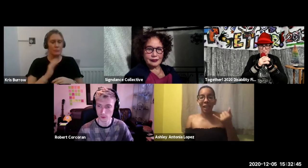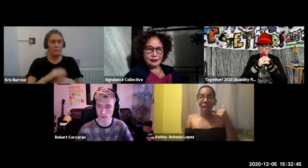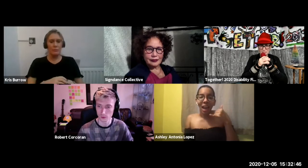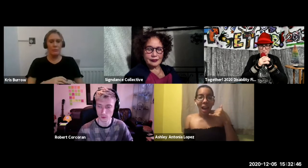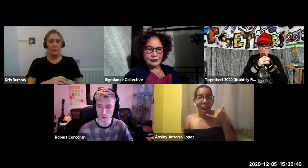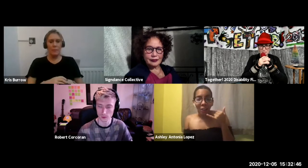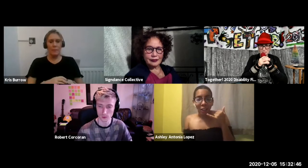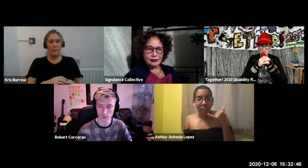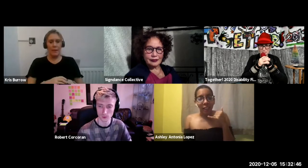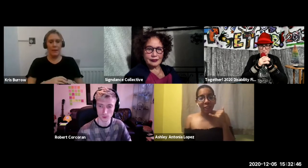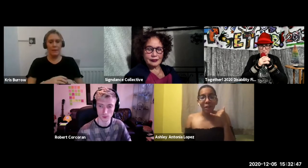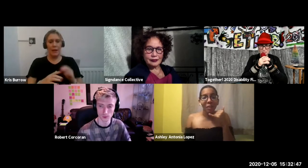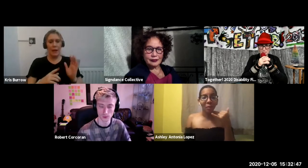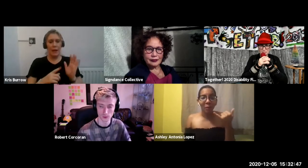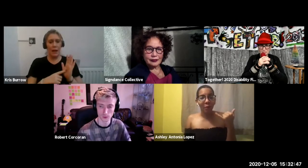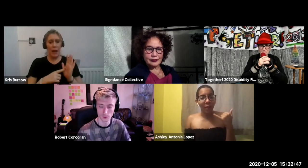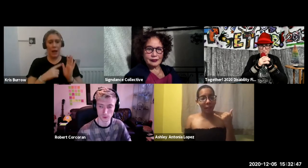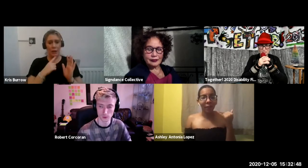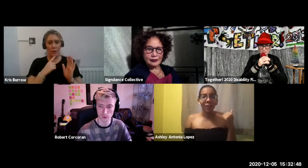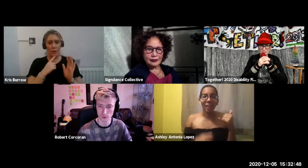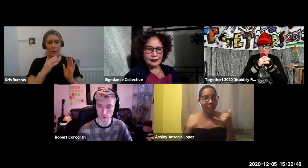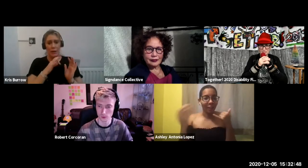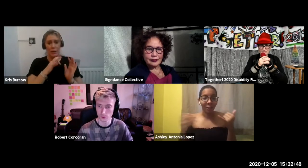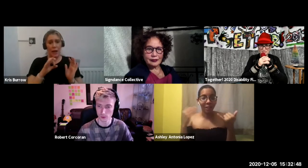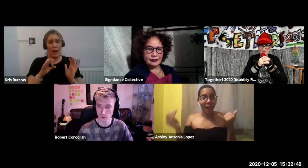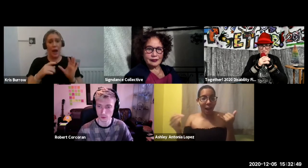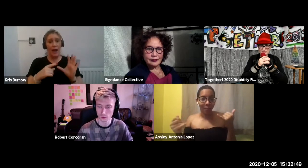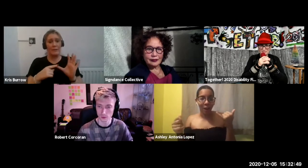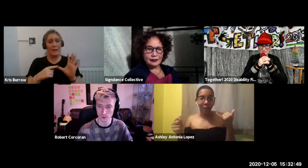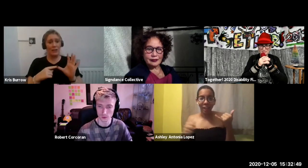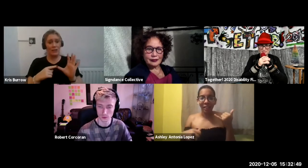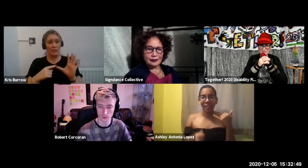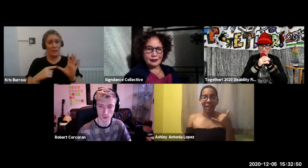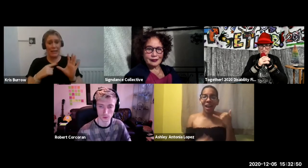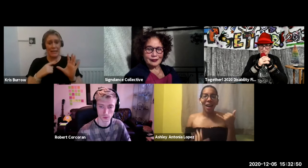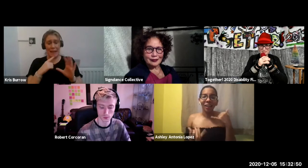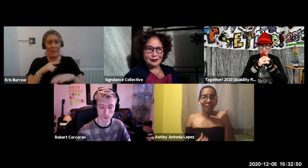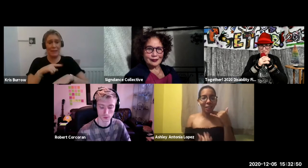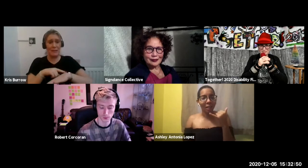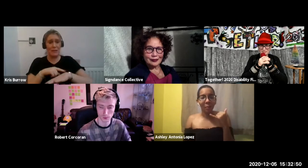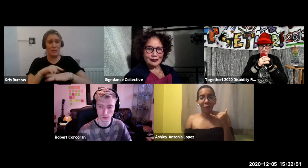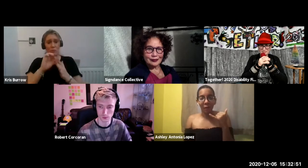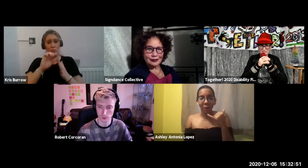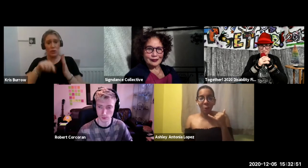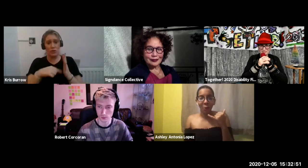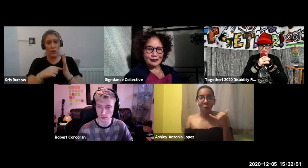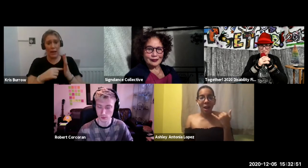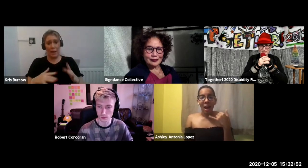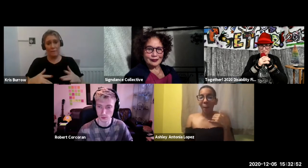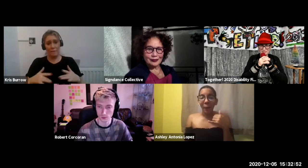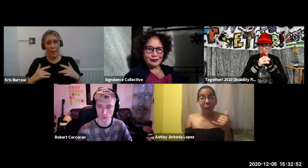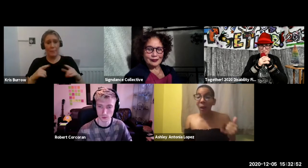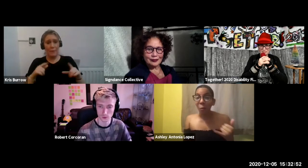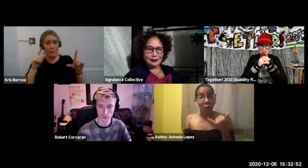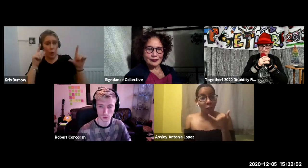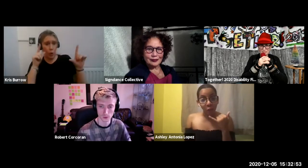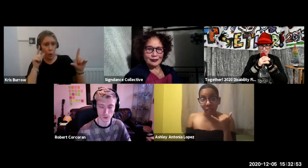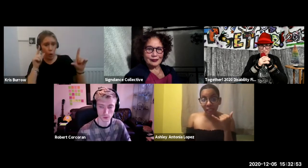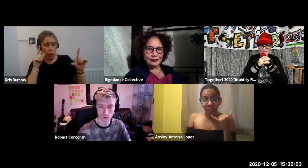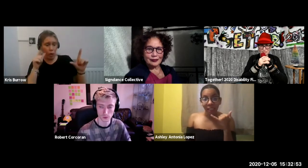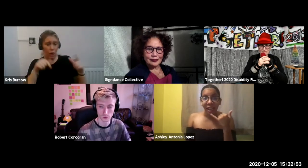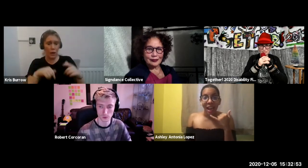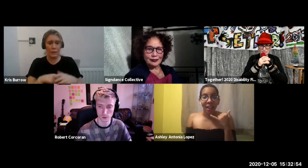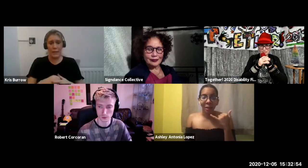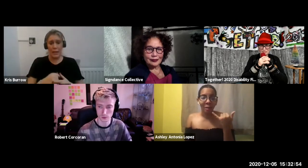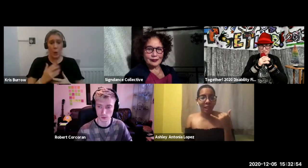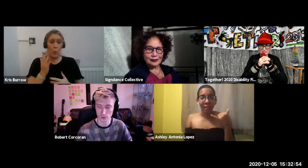he was like, Ashley, can you like do me a favor? Like, you know, there's a Time project and I think this is gonna be really cool. And I'm like, okay, when do you